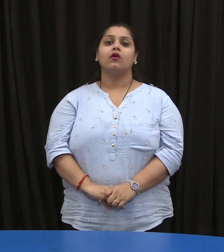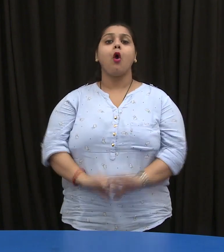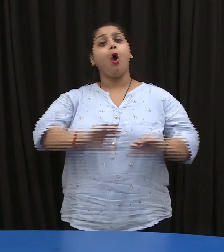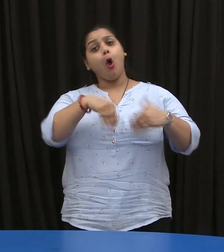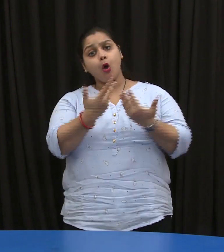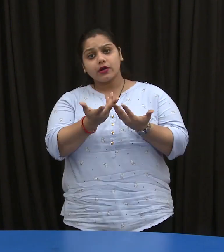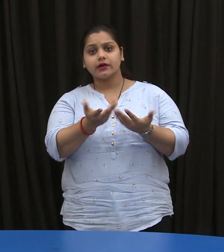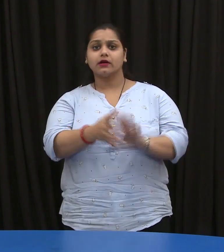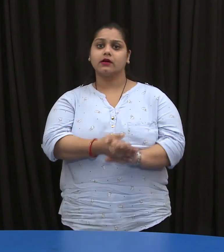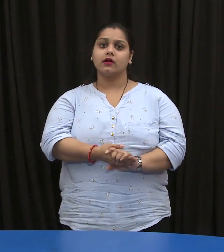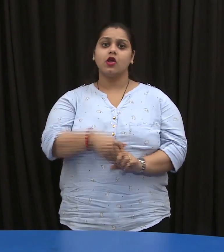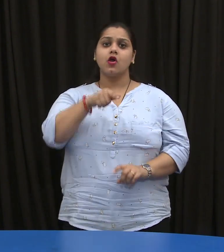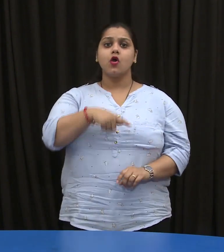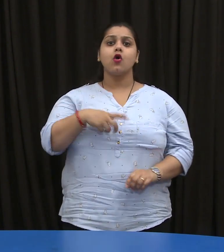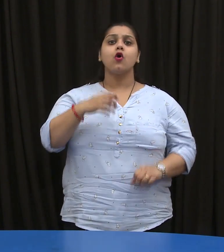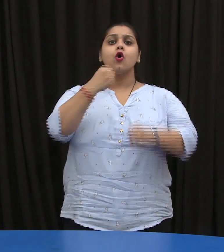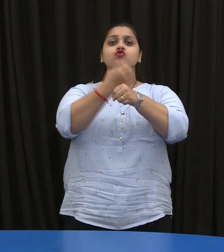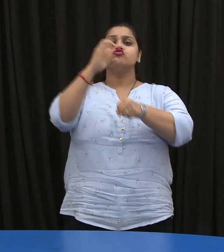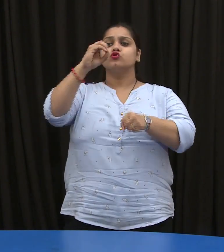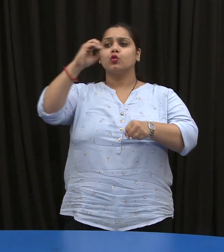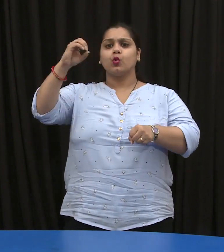or Google's Android.